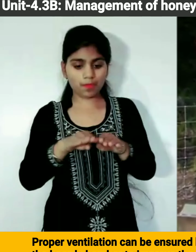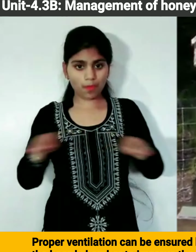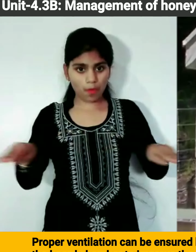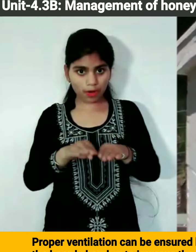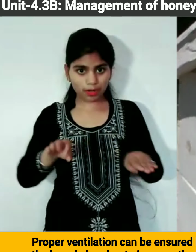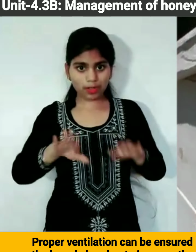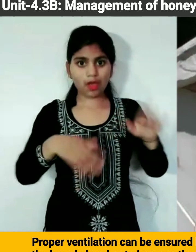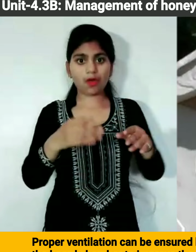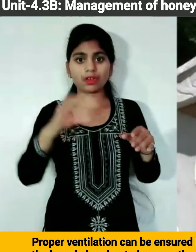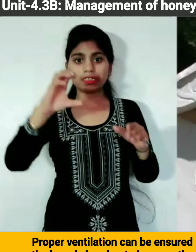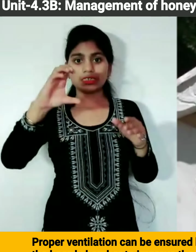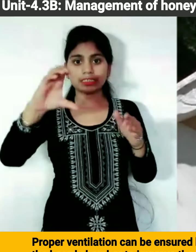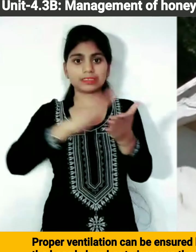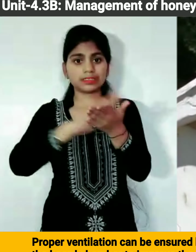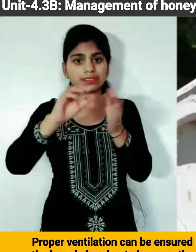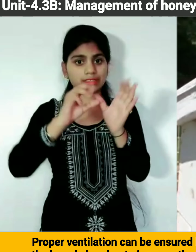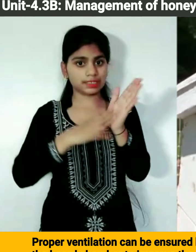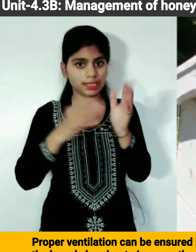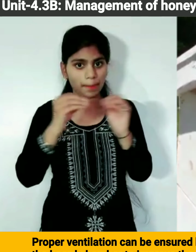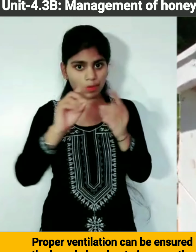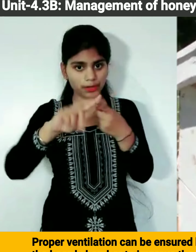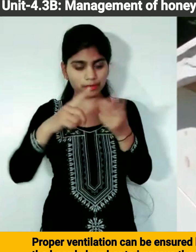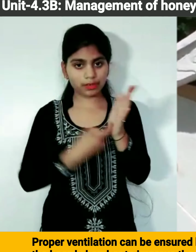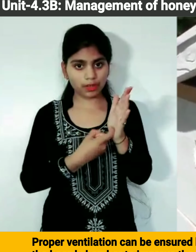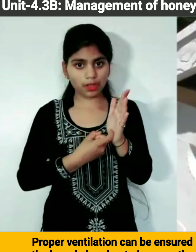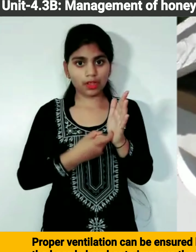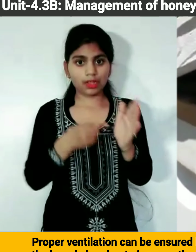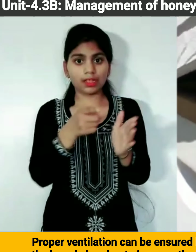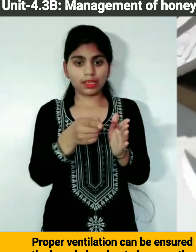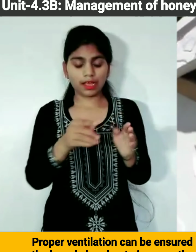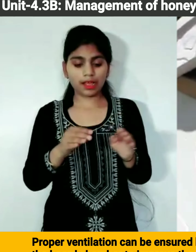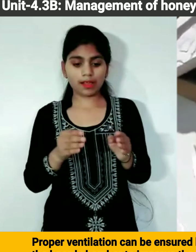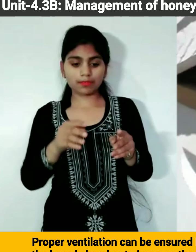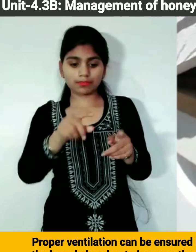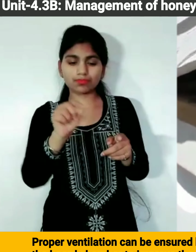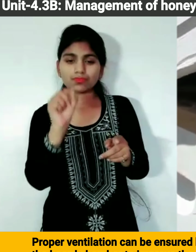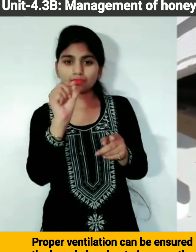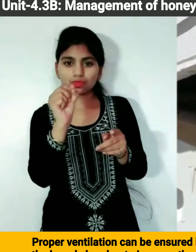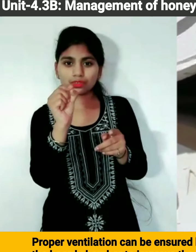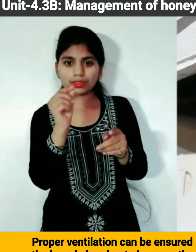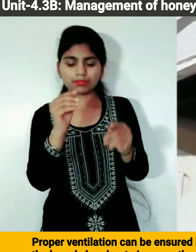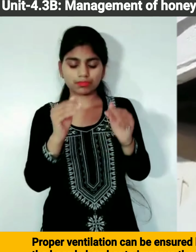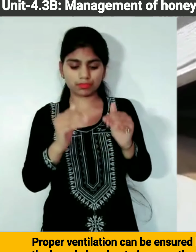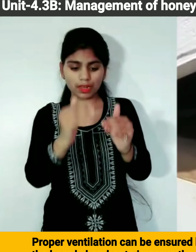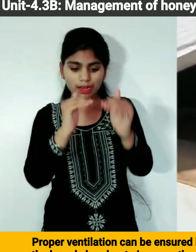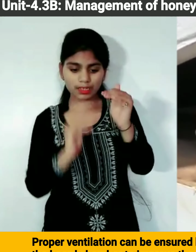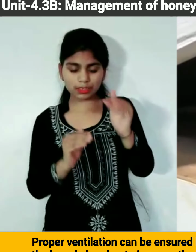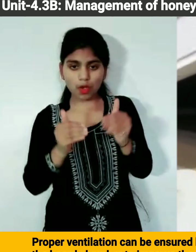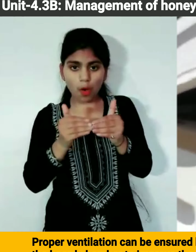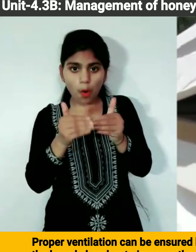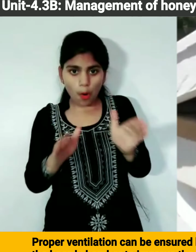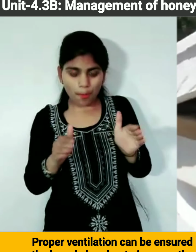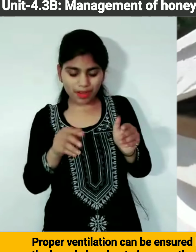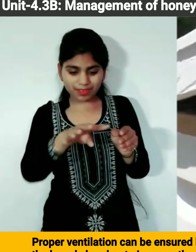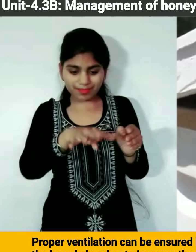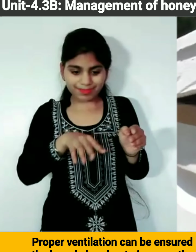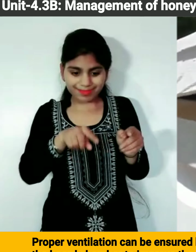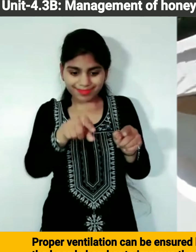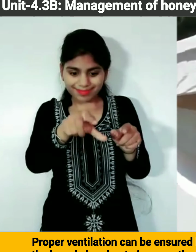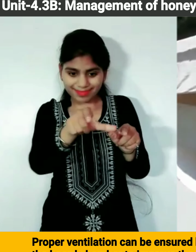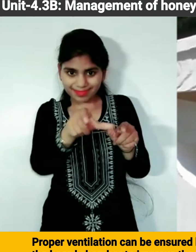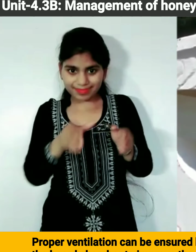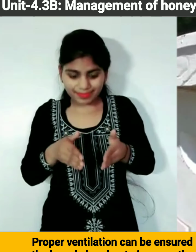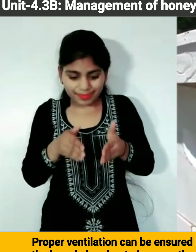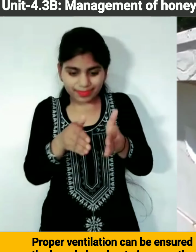board chamber to improve the ventilation. Placement of thin twigs on the chamber